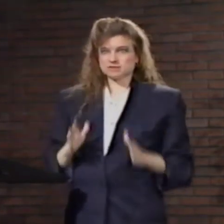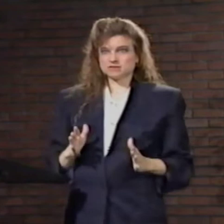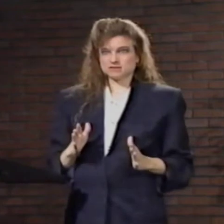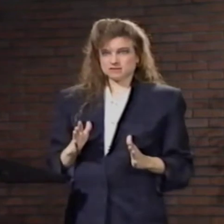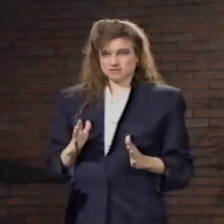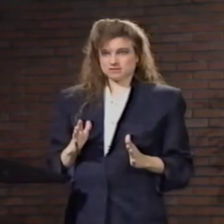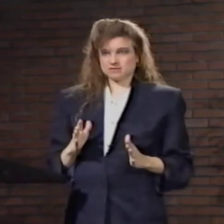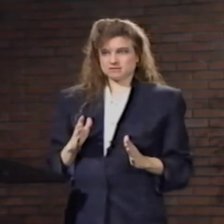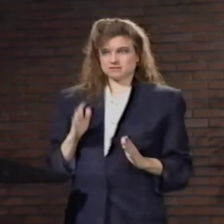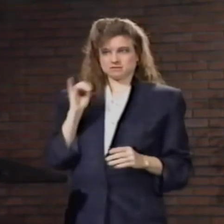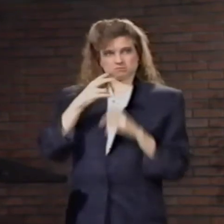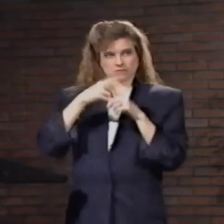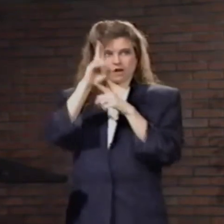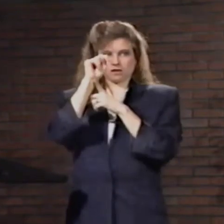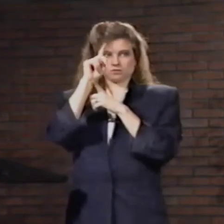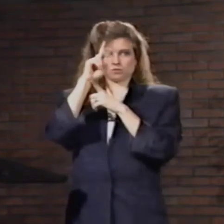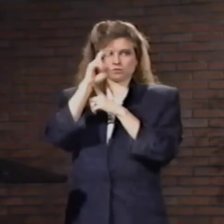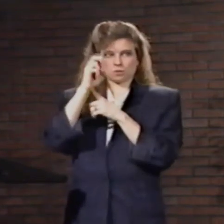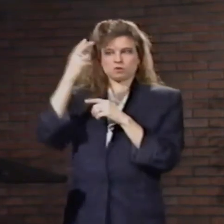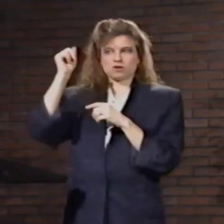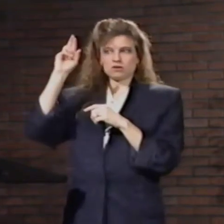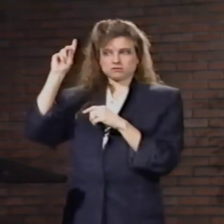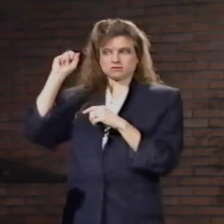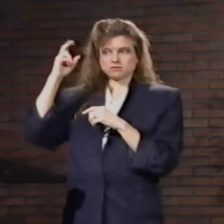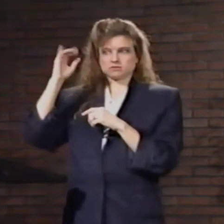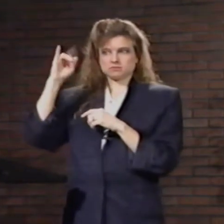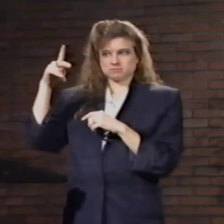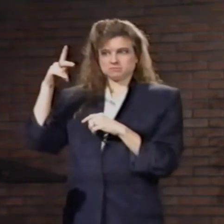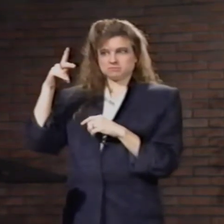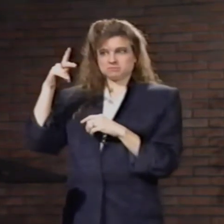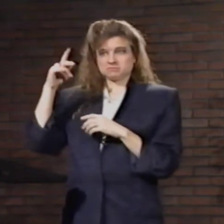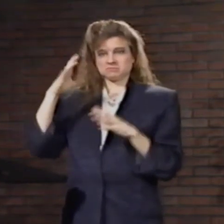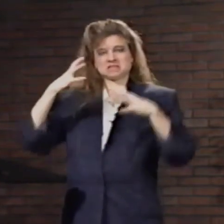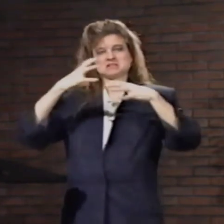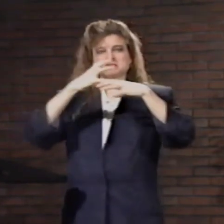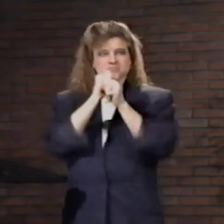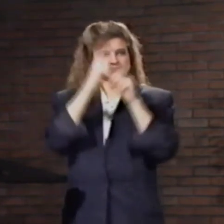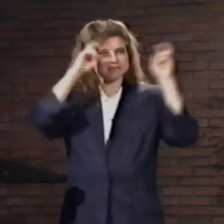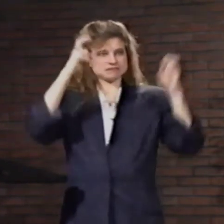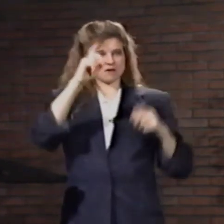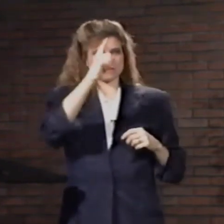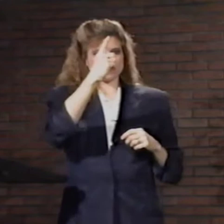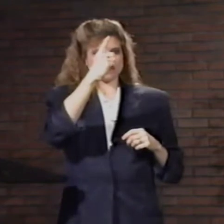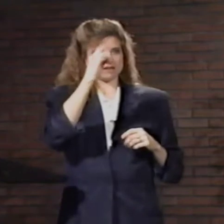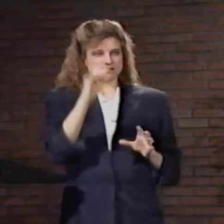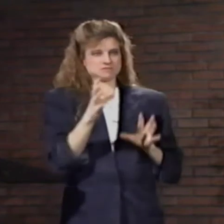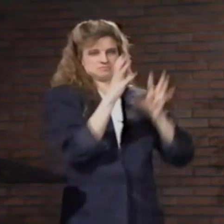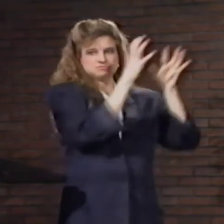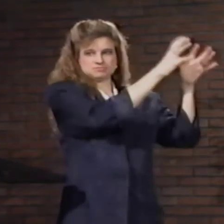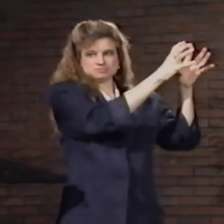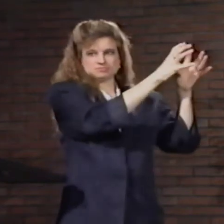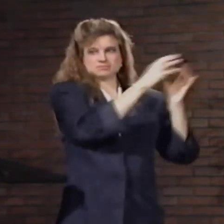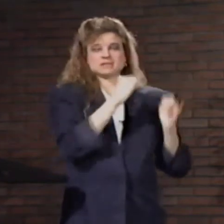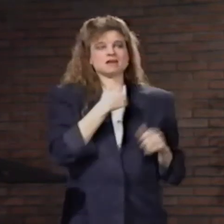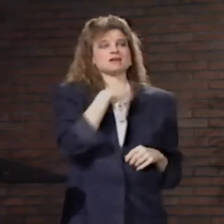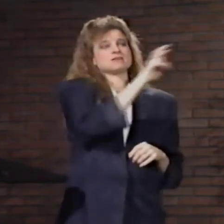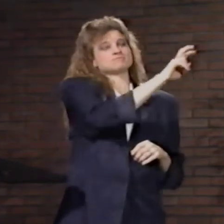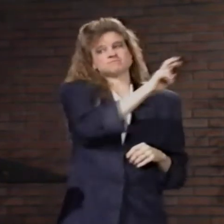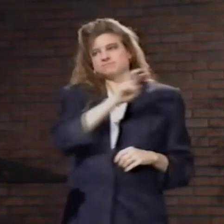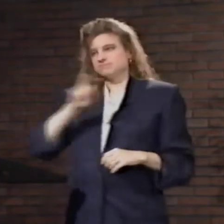undue hardship. That would mean that if they provided the interpreter, the business would run the risk of going under. That is all